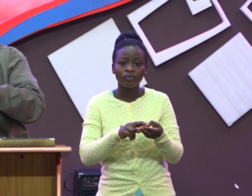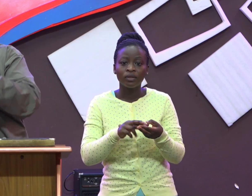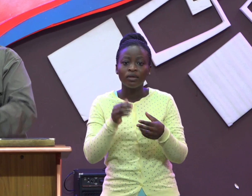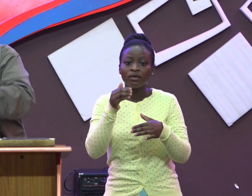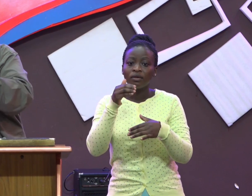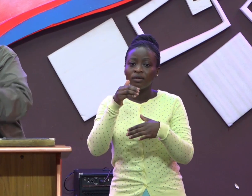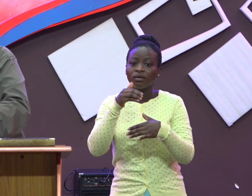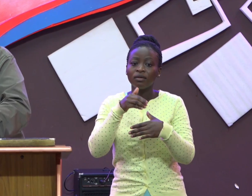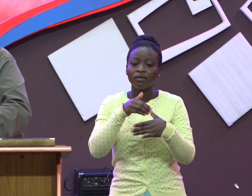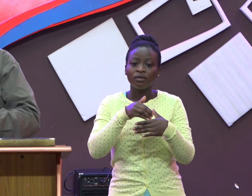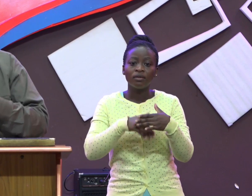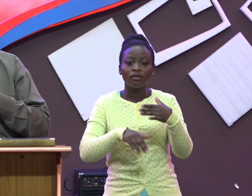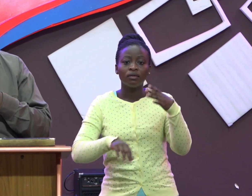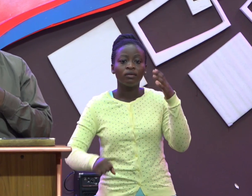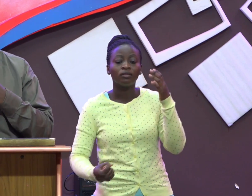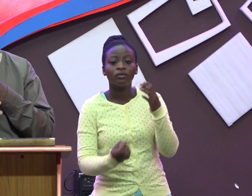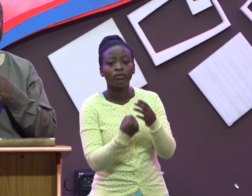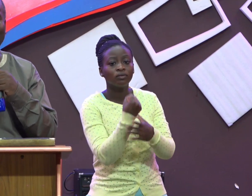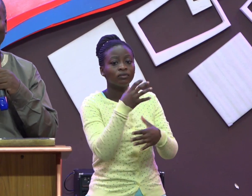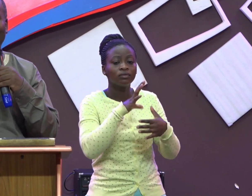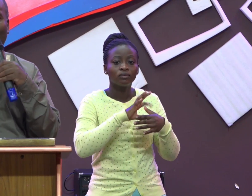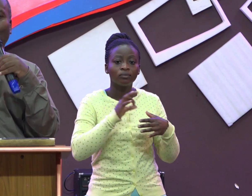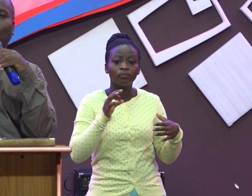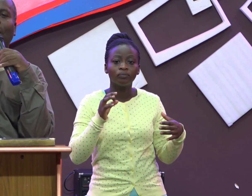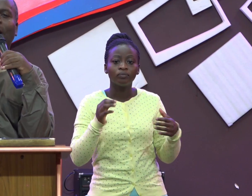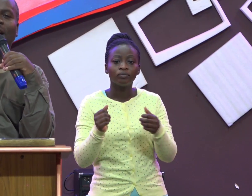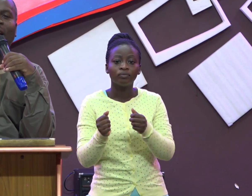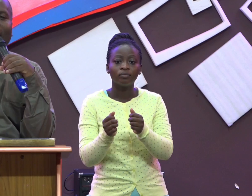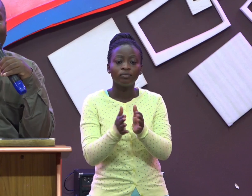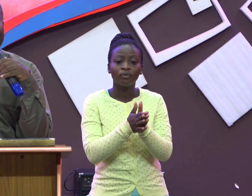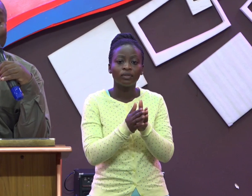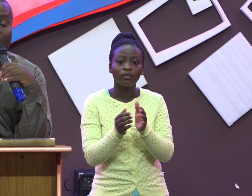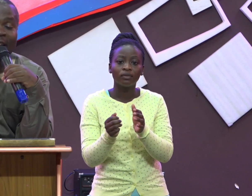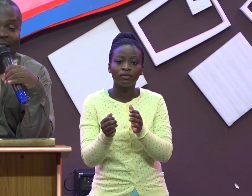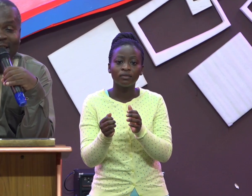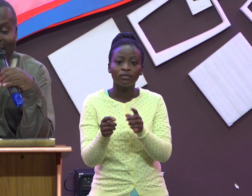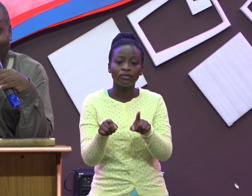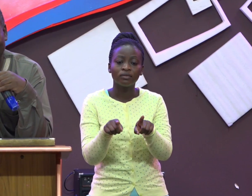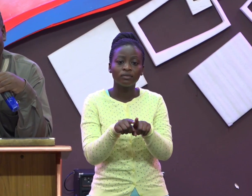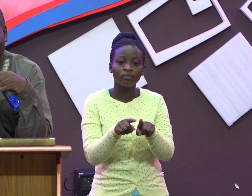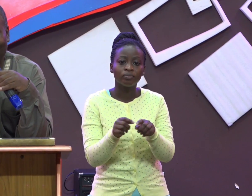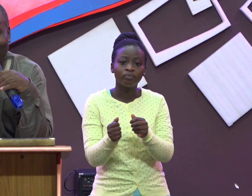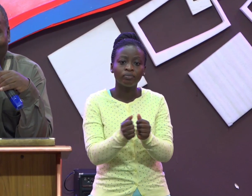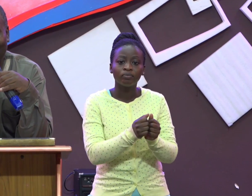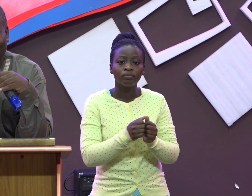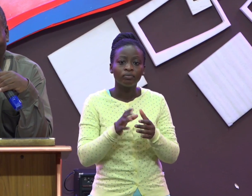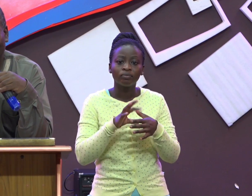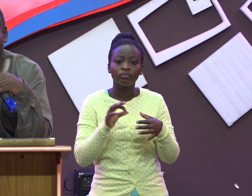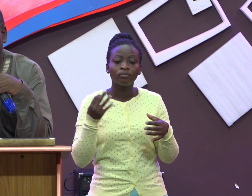and the Spirit of God that walk together and who work in